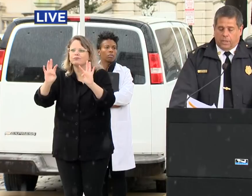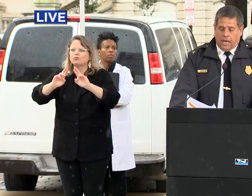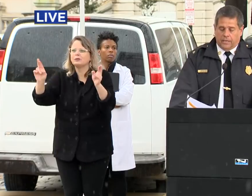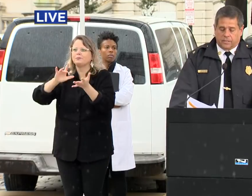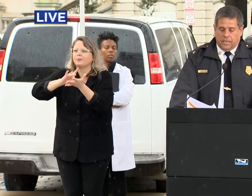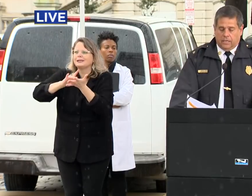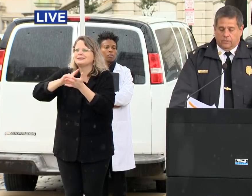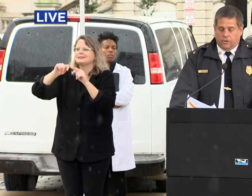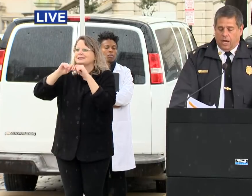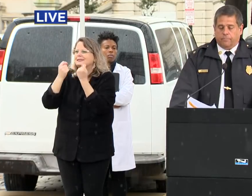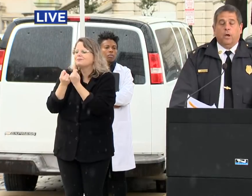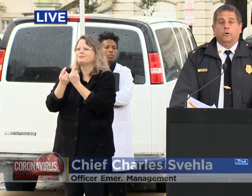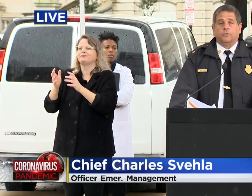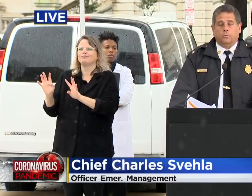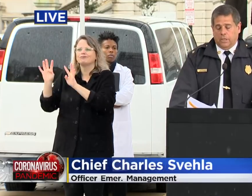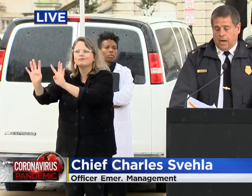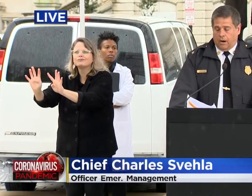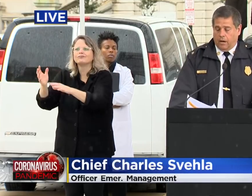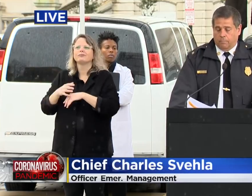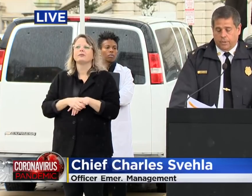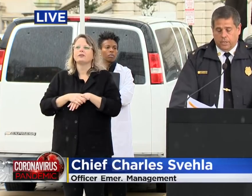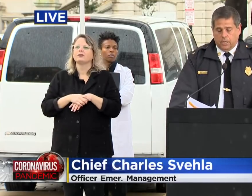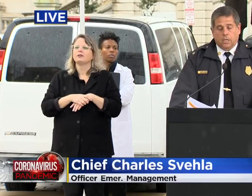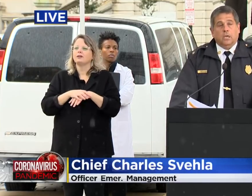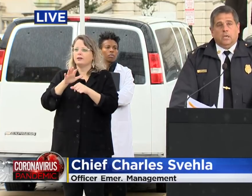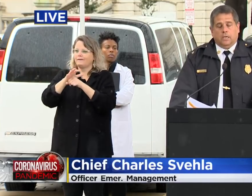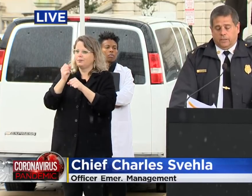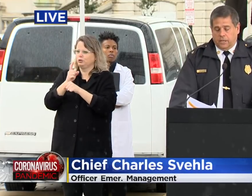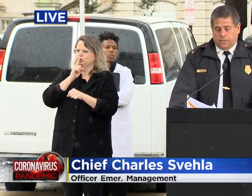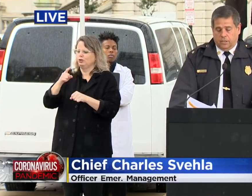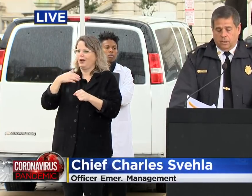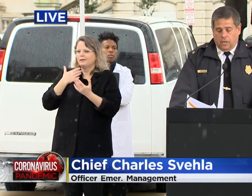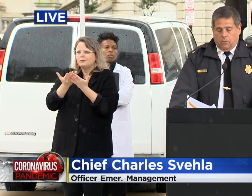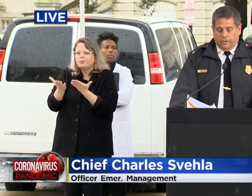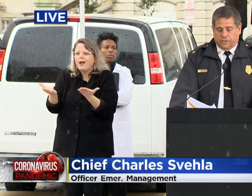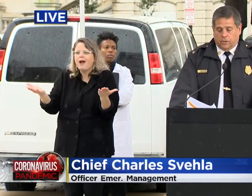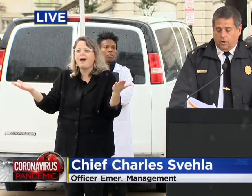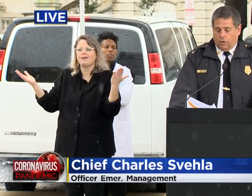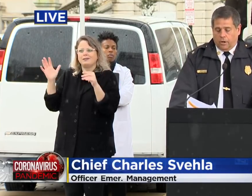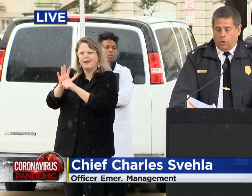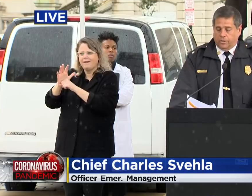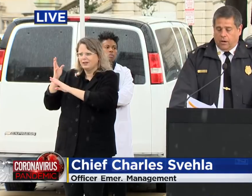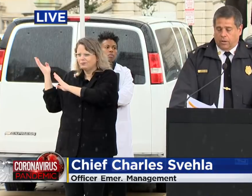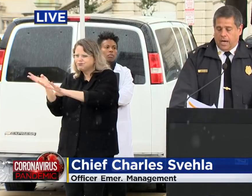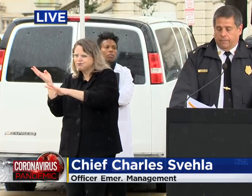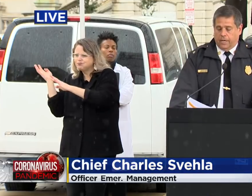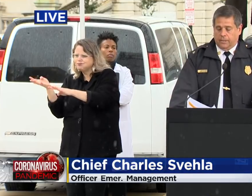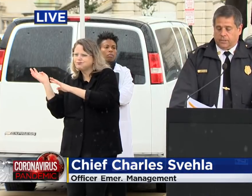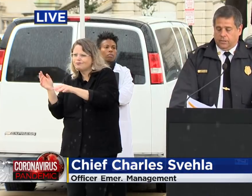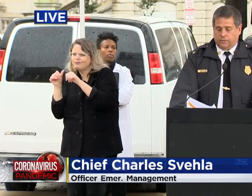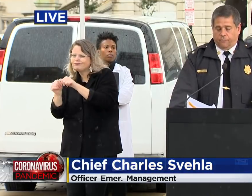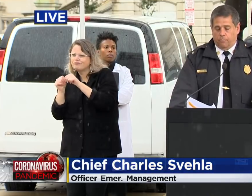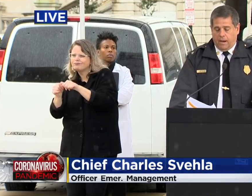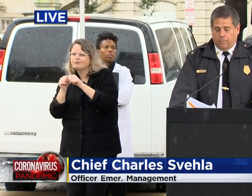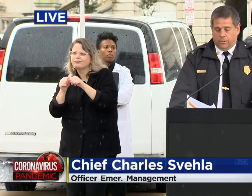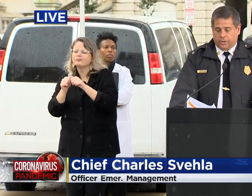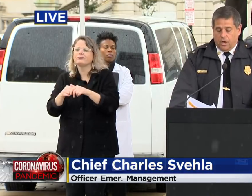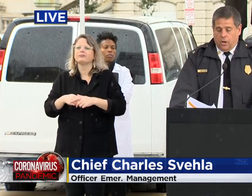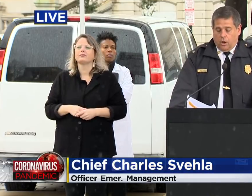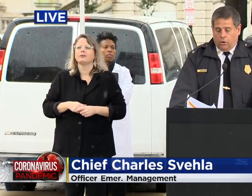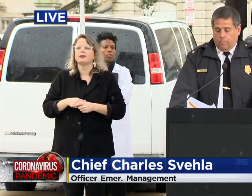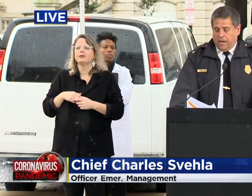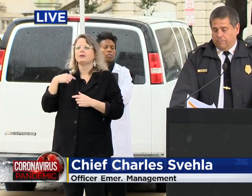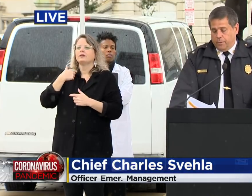the supplies needed to help those who need our help. In addition, we've secured hotel accommodations for